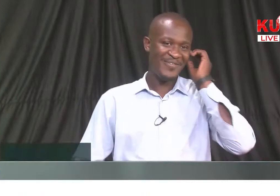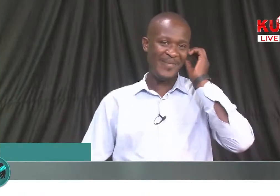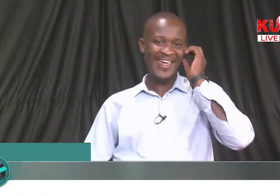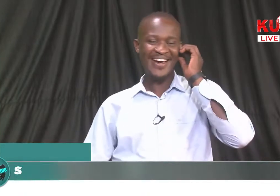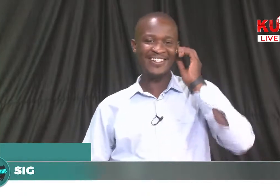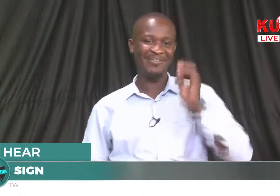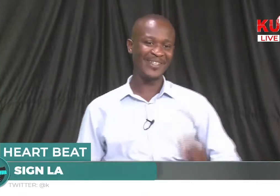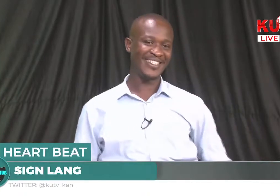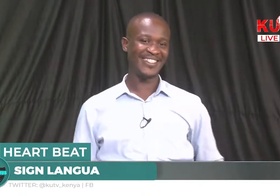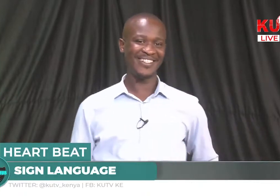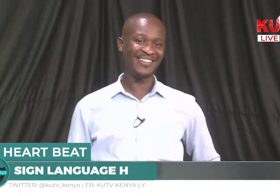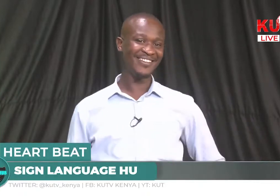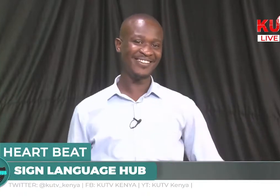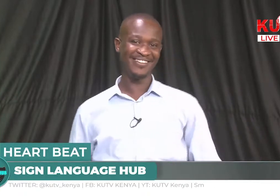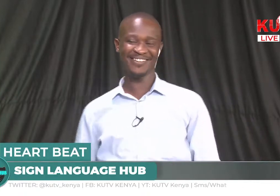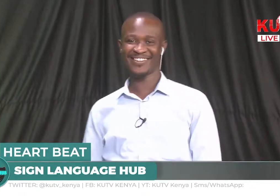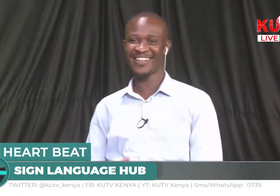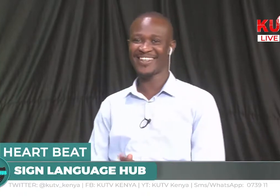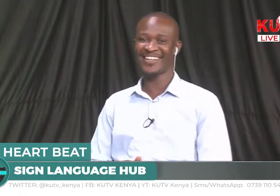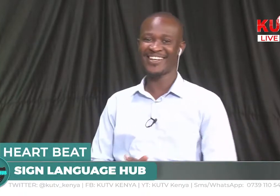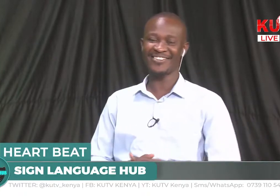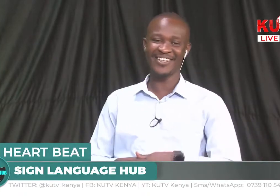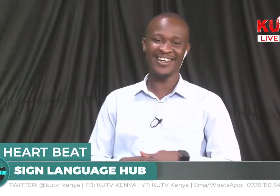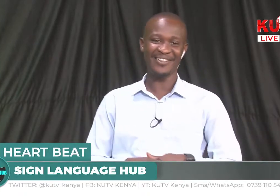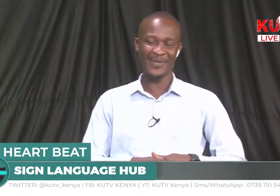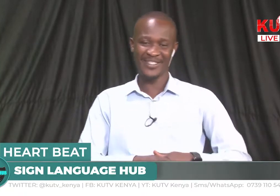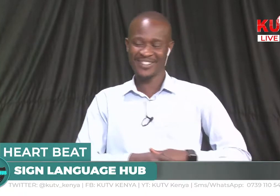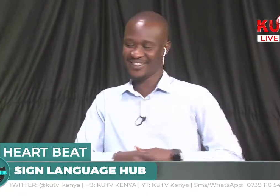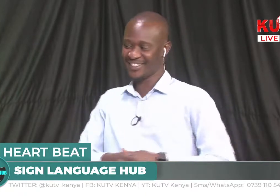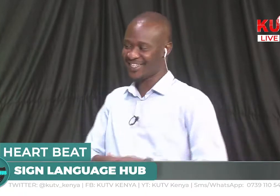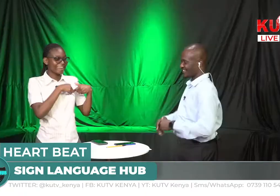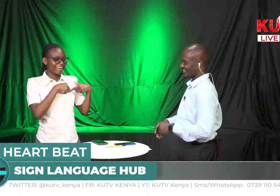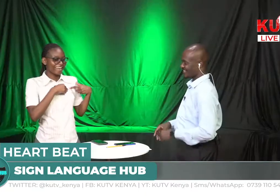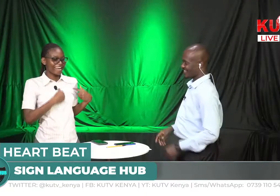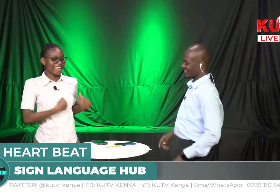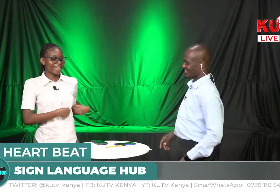my heartbeat. How do you say heartbeat? Yes? Heart.